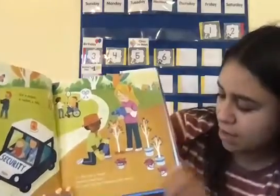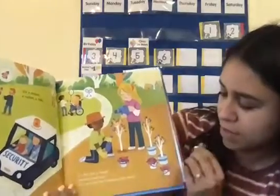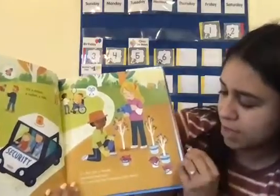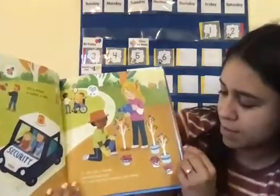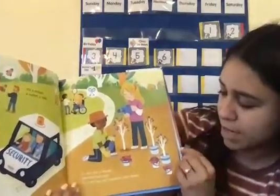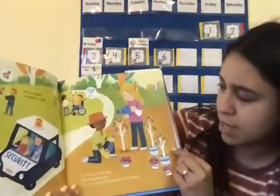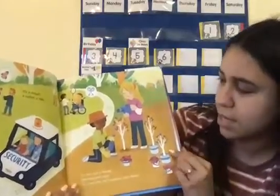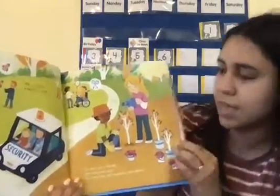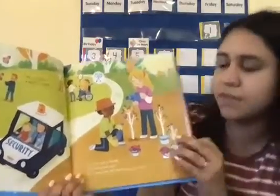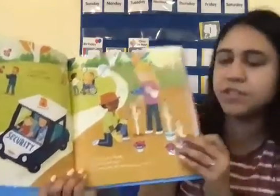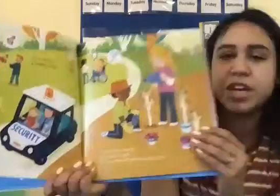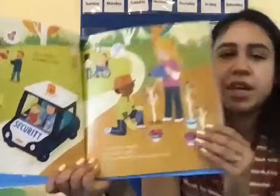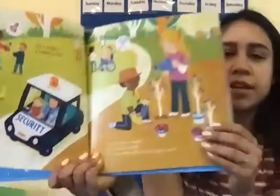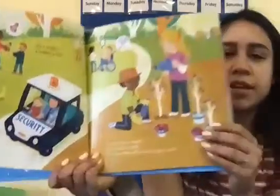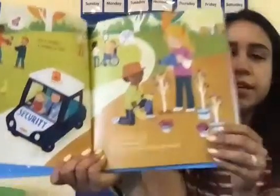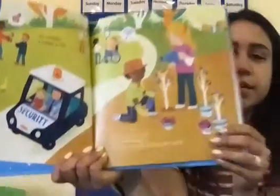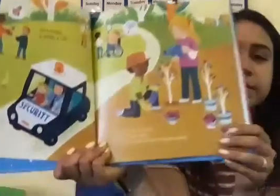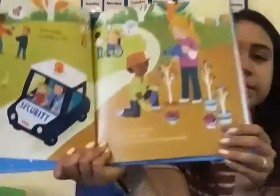will someday give shade.